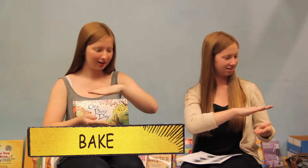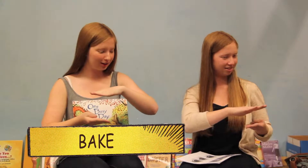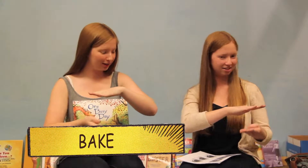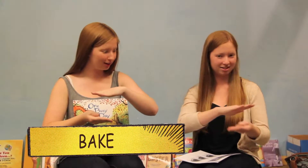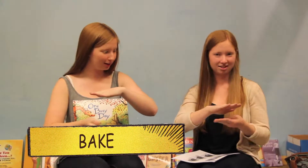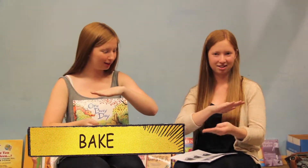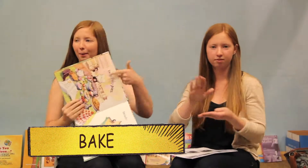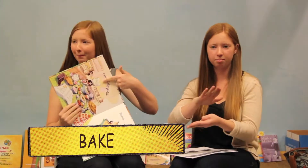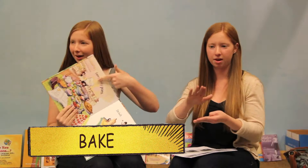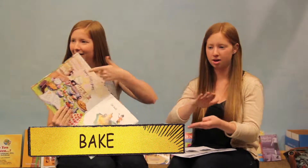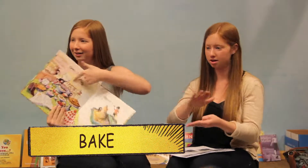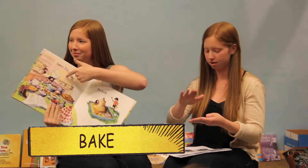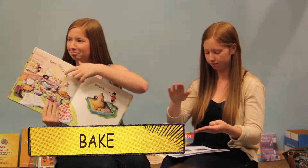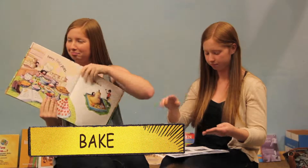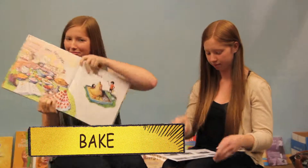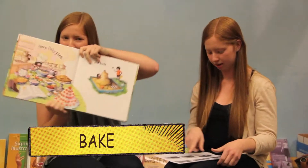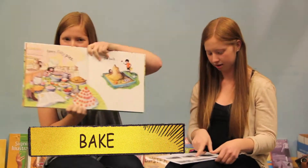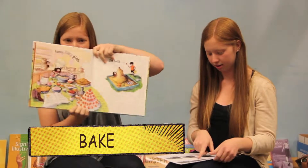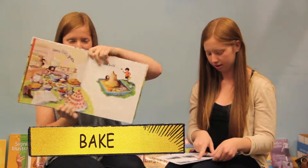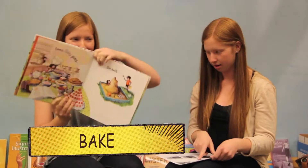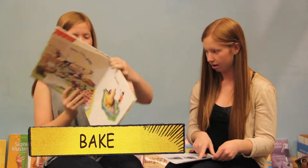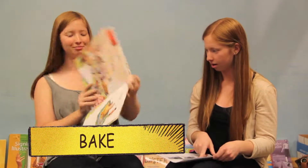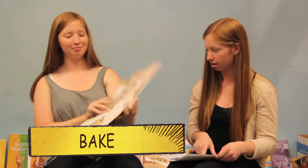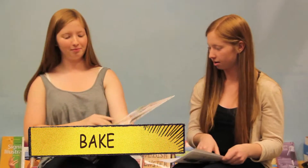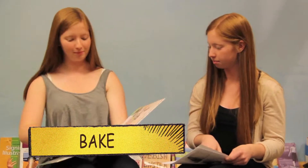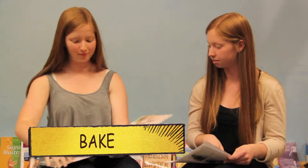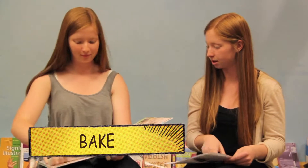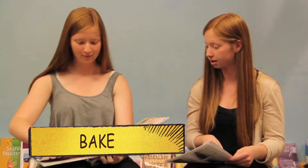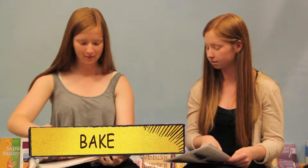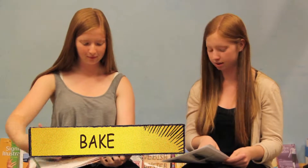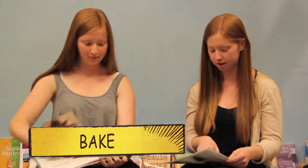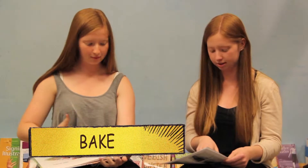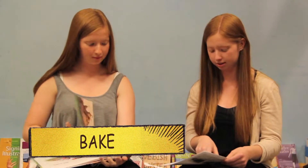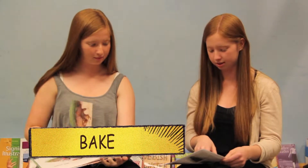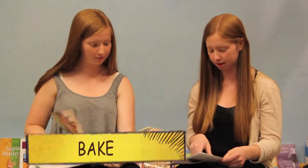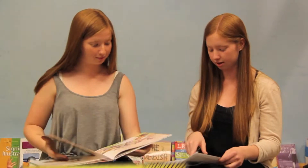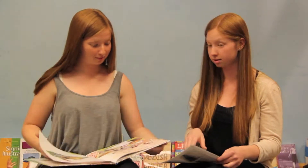so that's time for bake the next one is dance